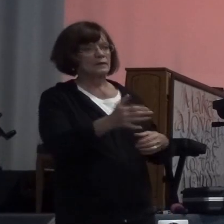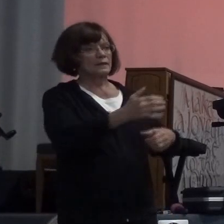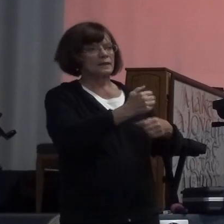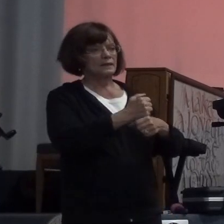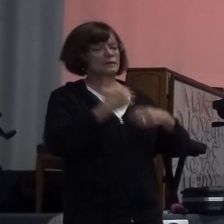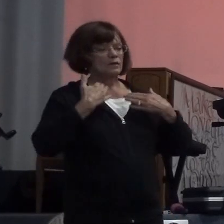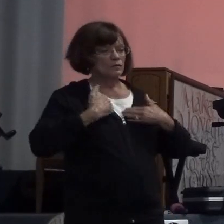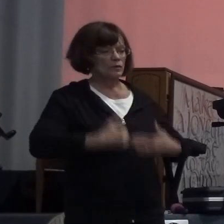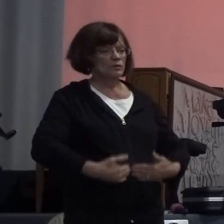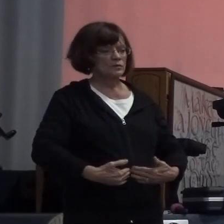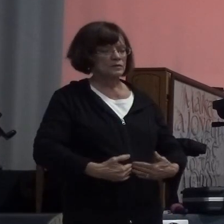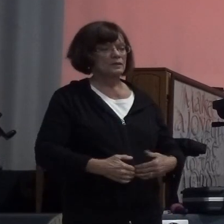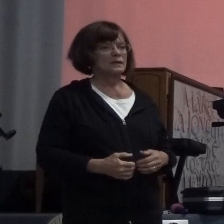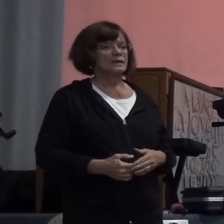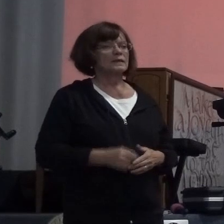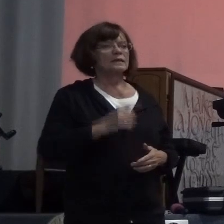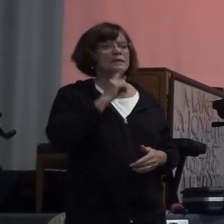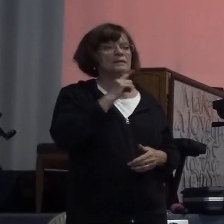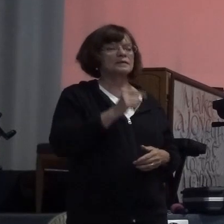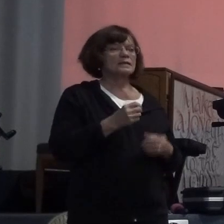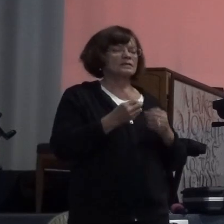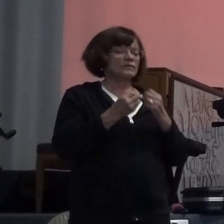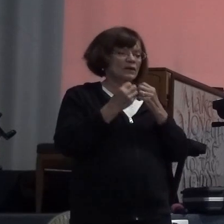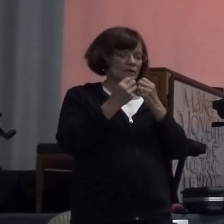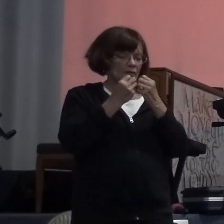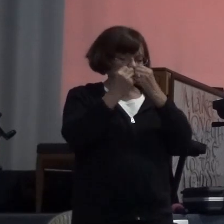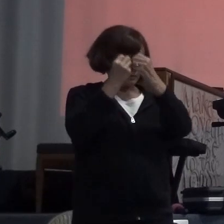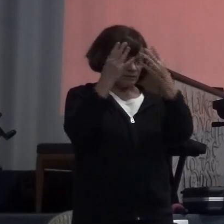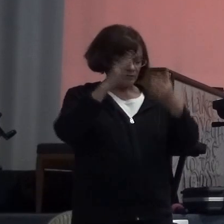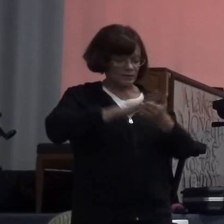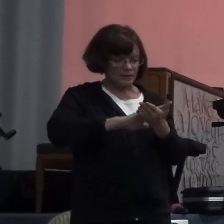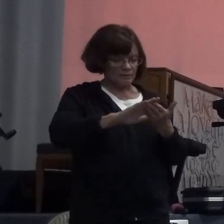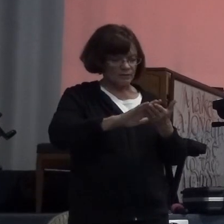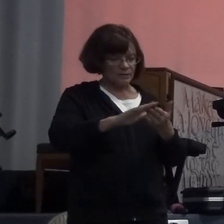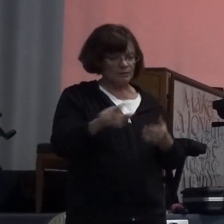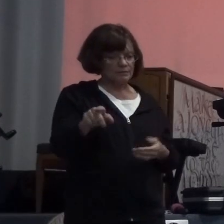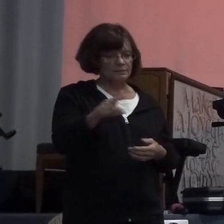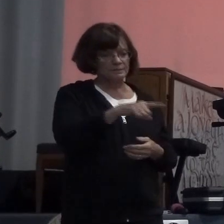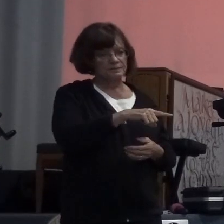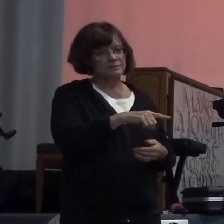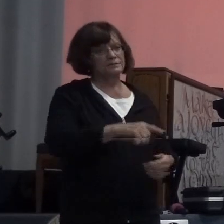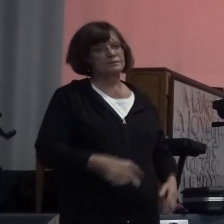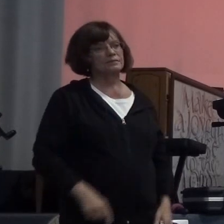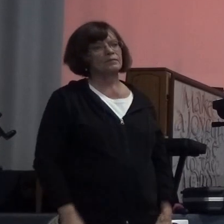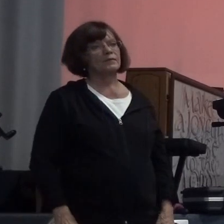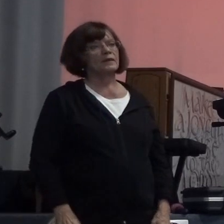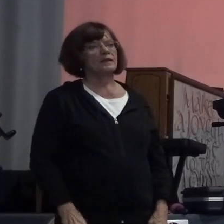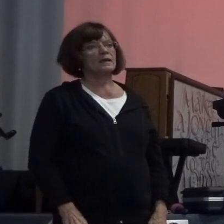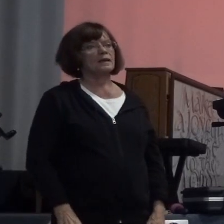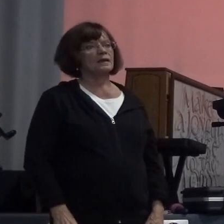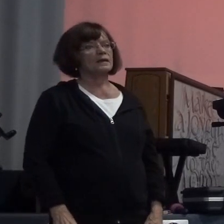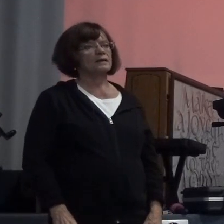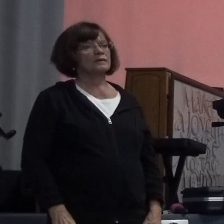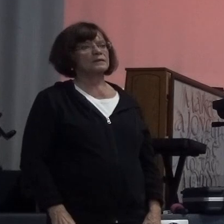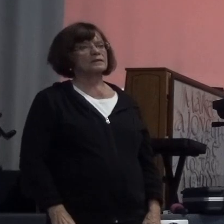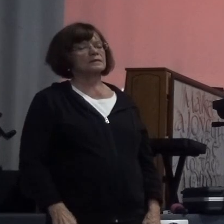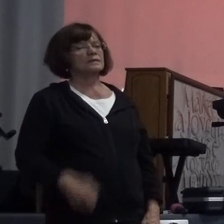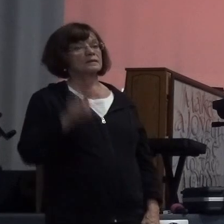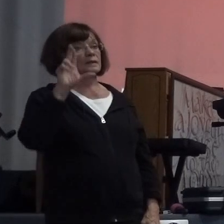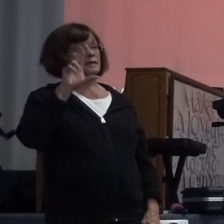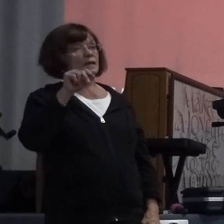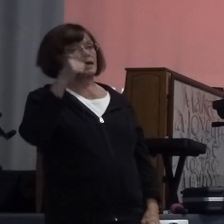And Jesus said, Father, forgive them, for they know not what they do. These are